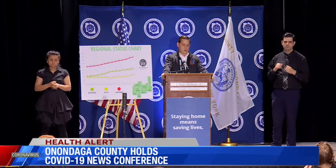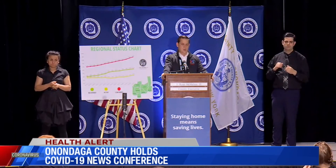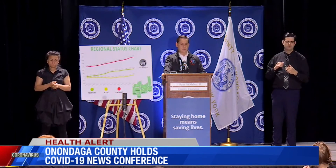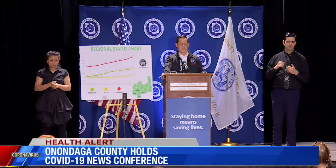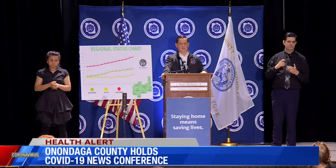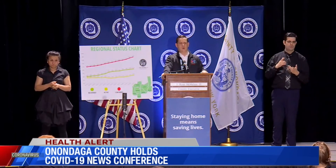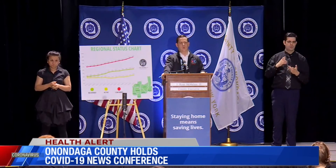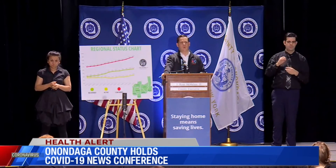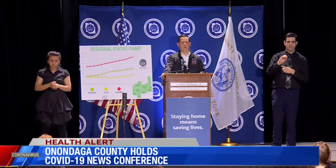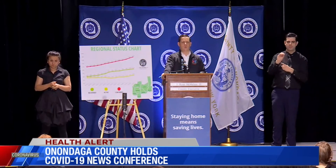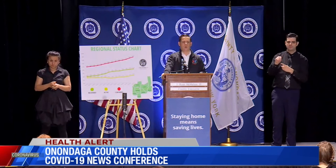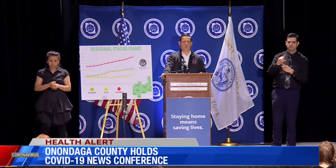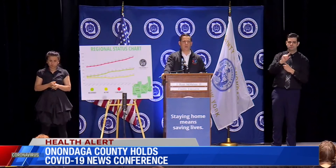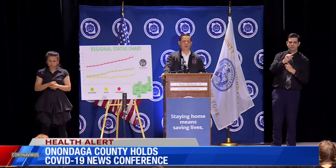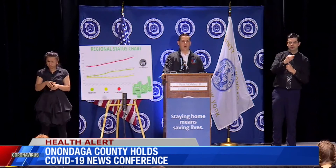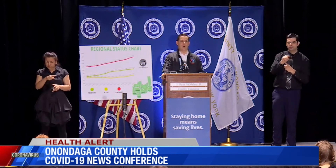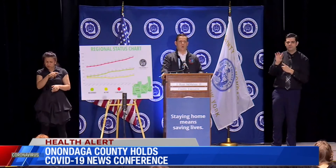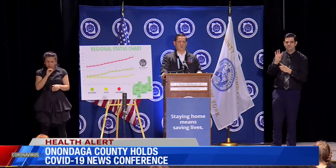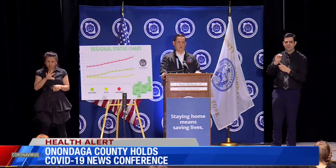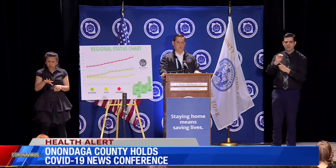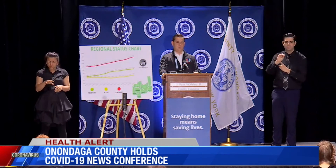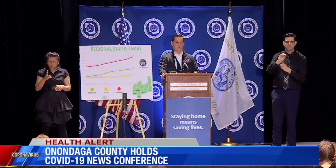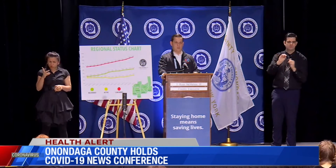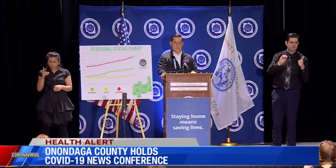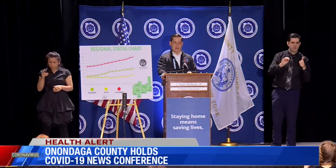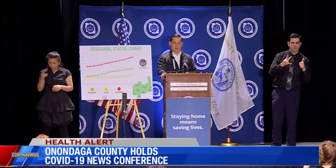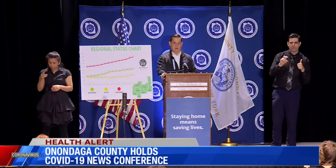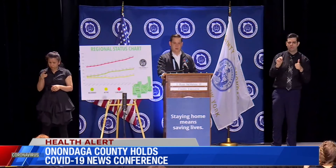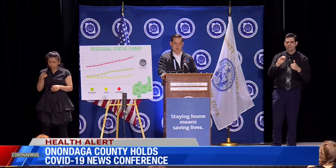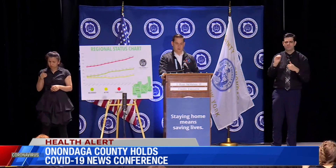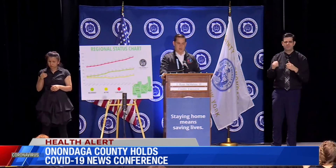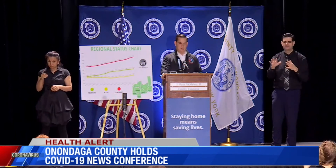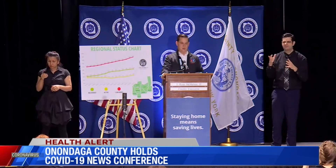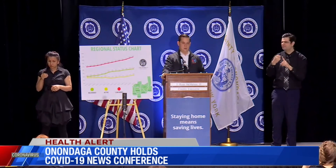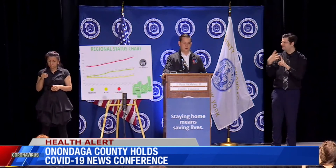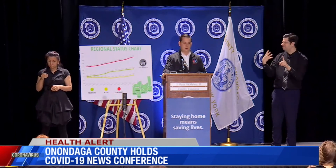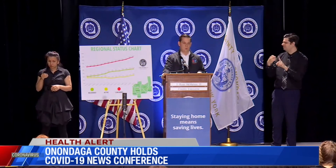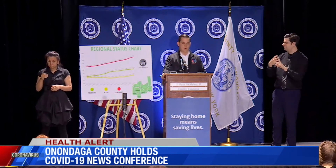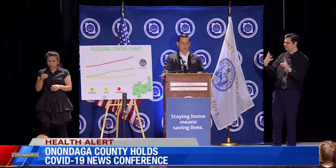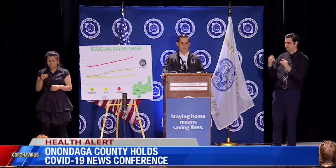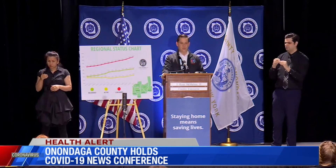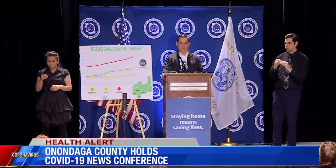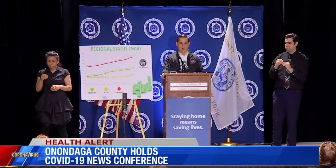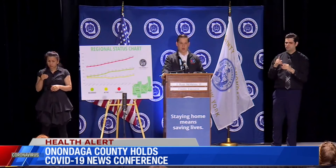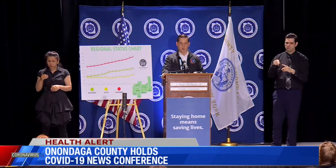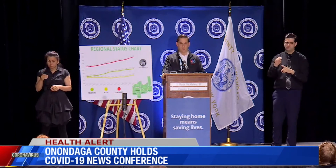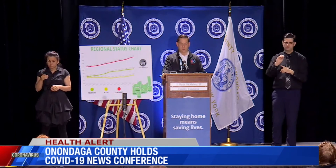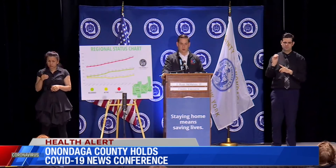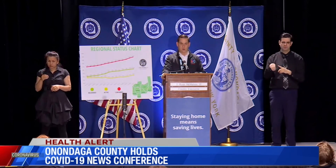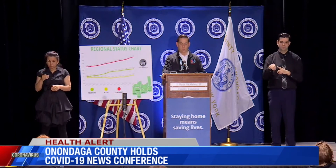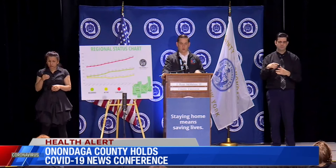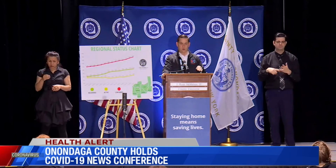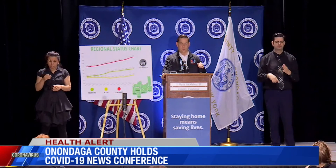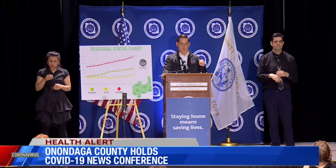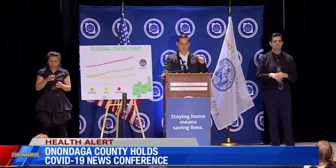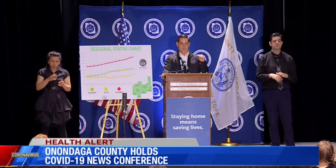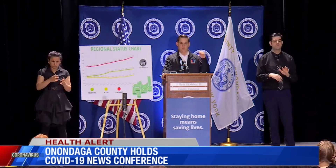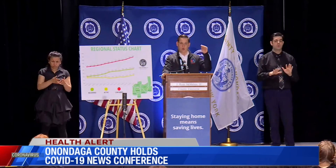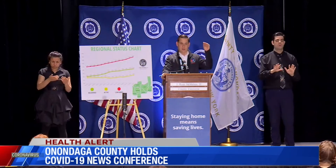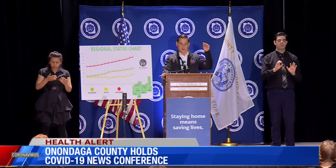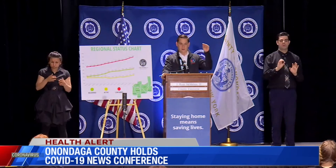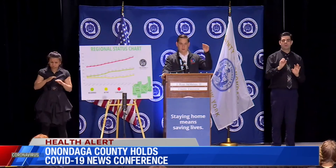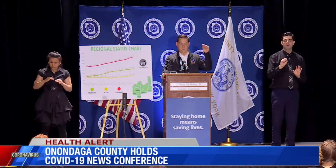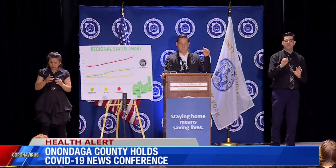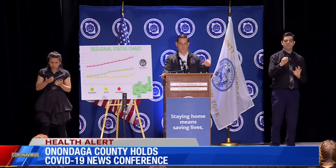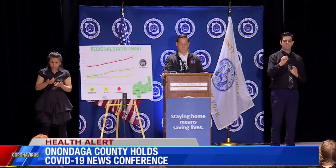and then you go higher. Yeah, so we know today, Doug, that when we start our restart, we're going to see